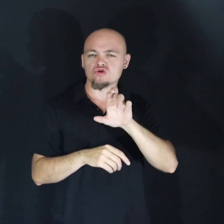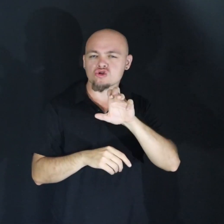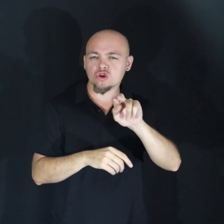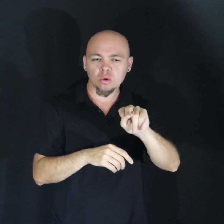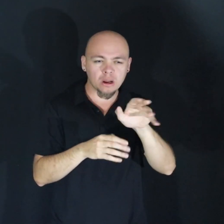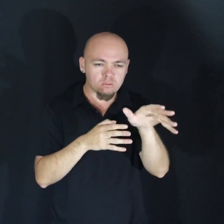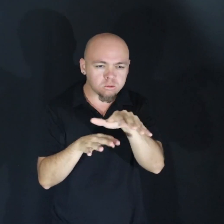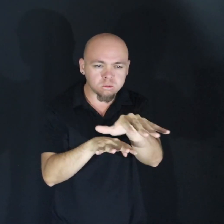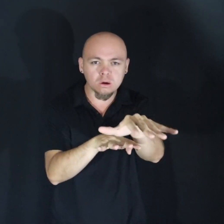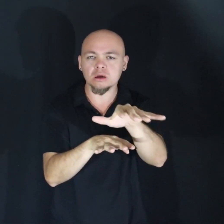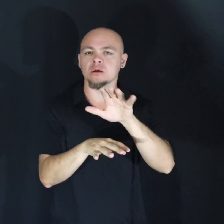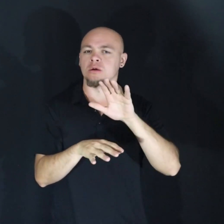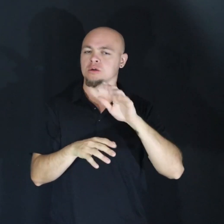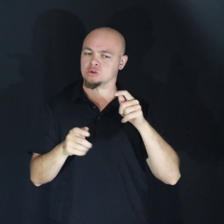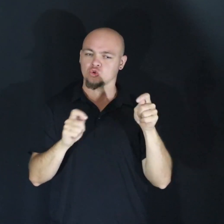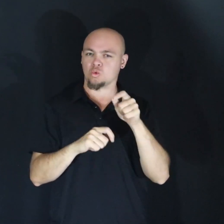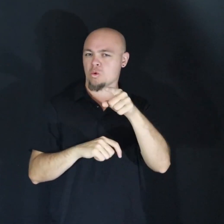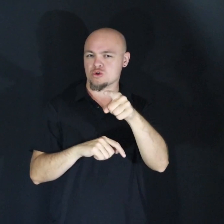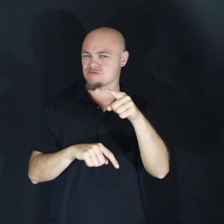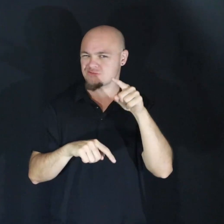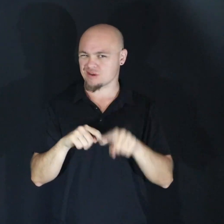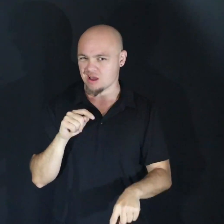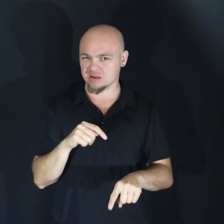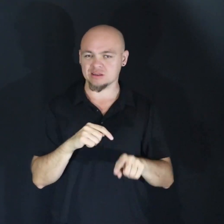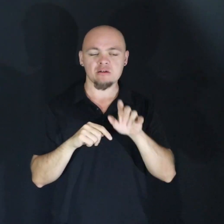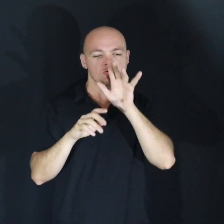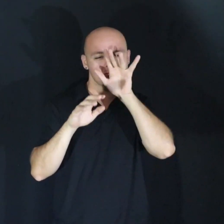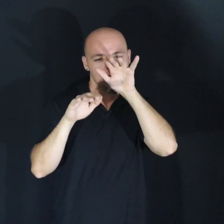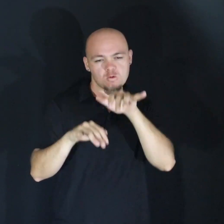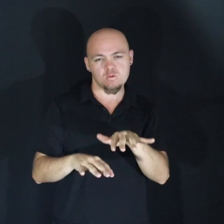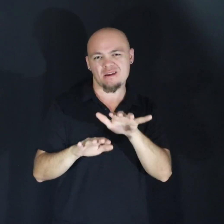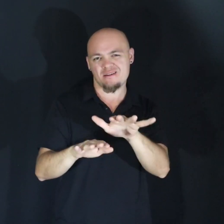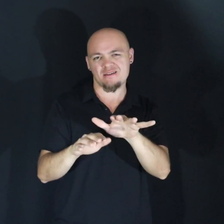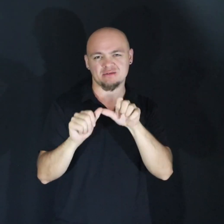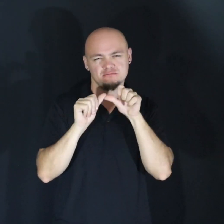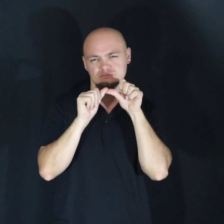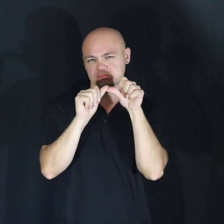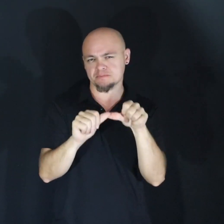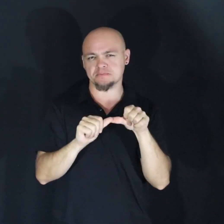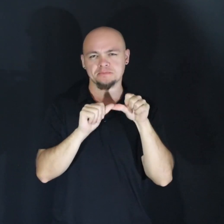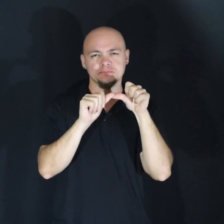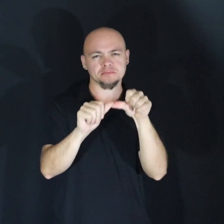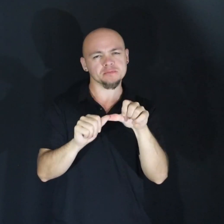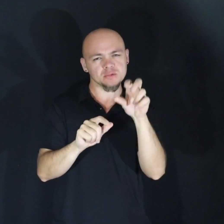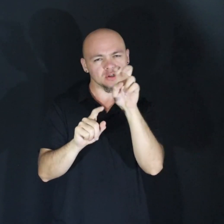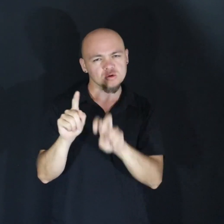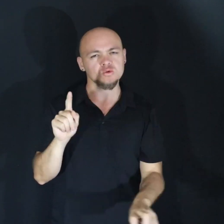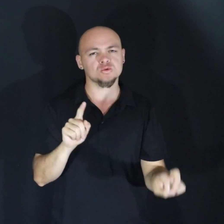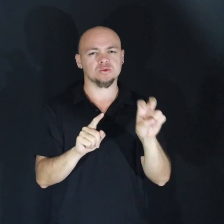for your control. These waves will endlessly travel.